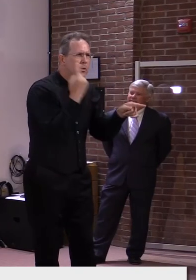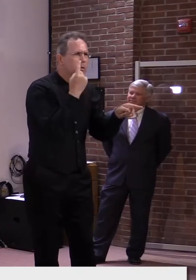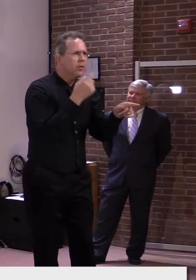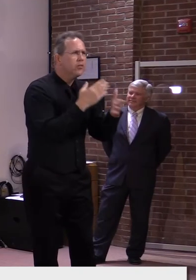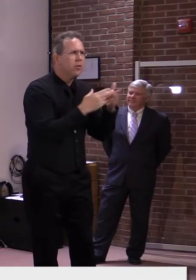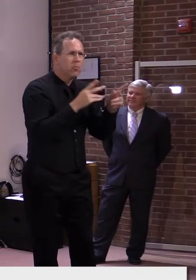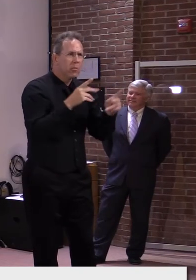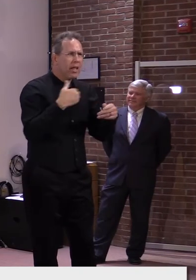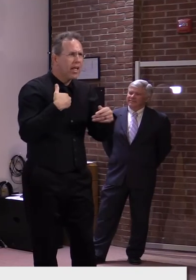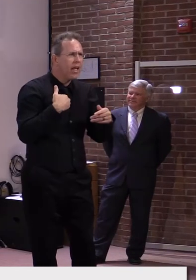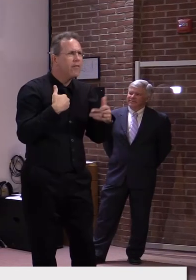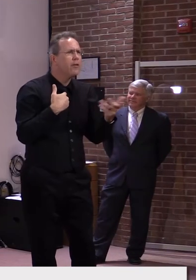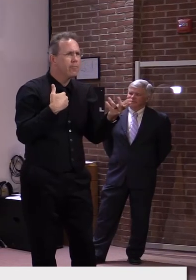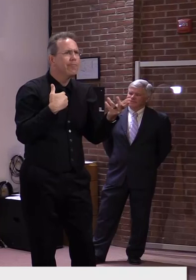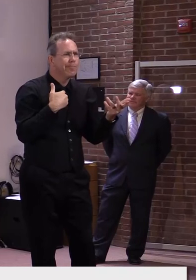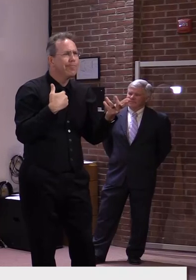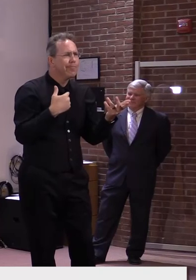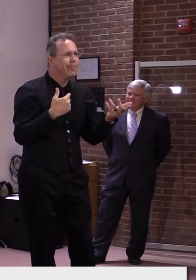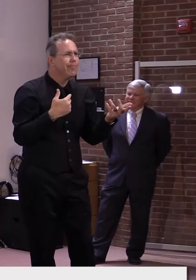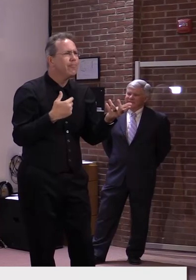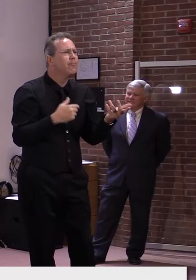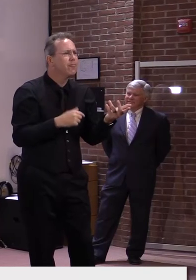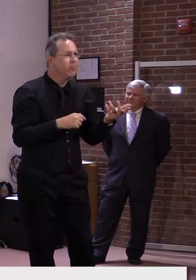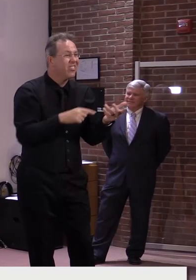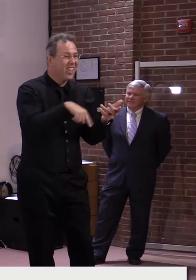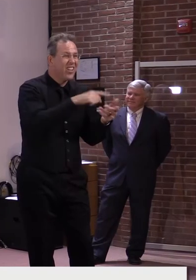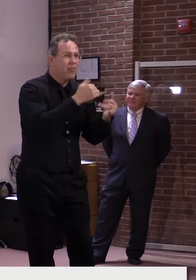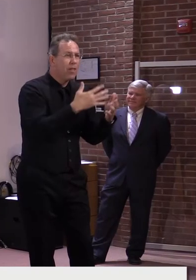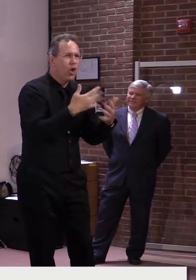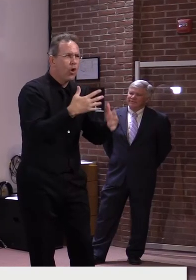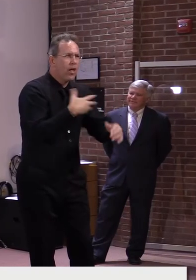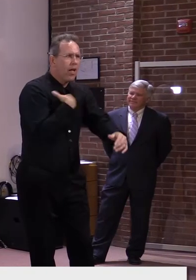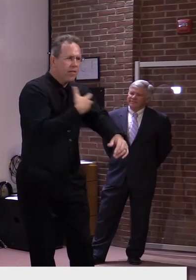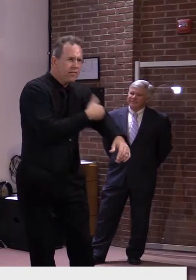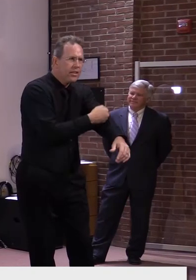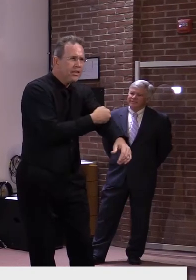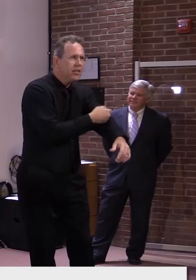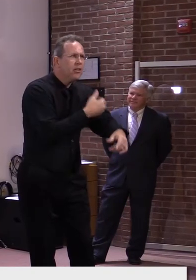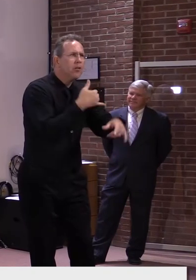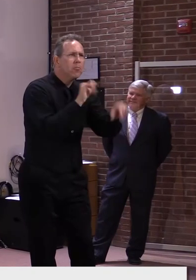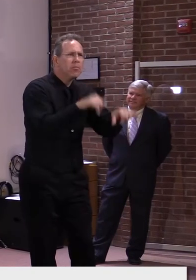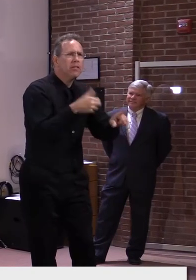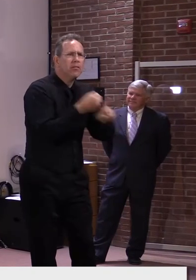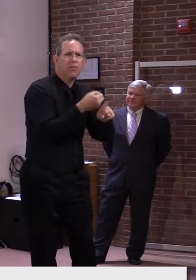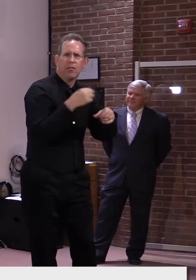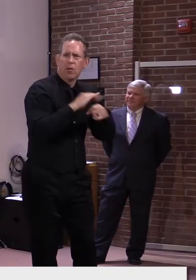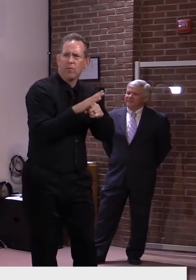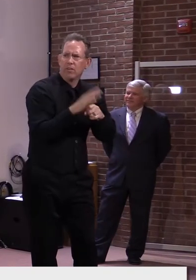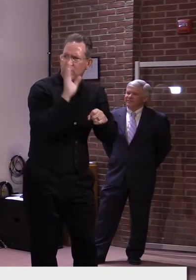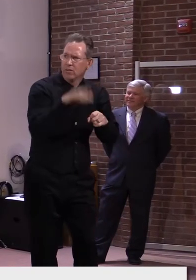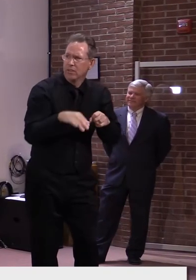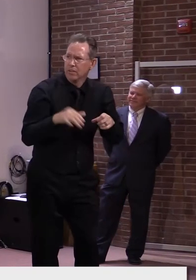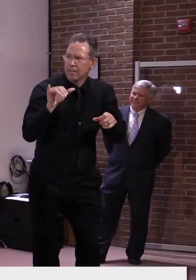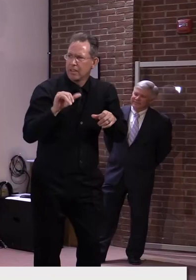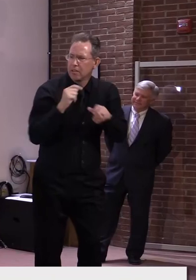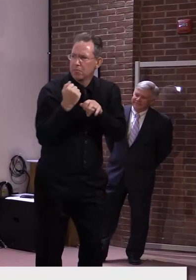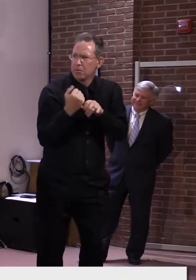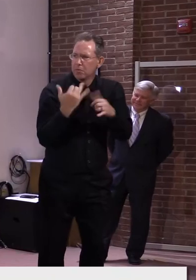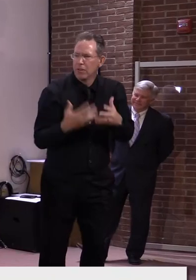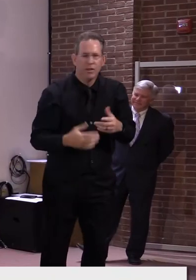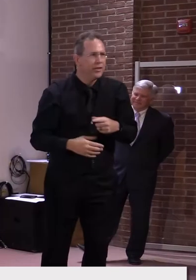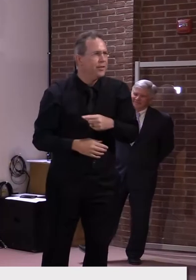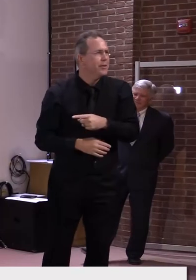I might ask Dr. Levine to comment on that, but the Yankees have been struggling this year, so that might be part of the reason.